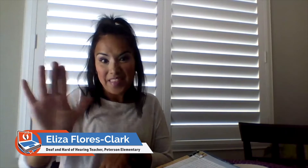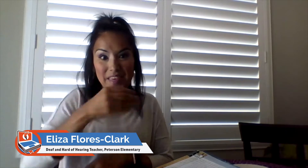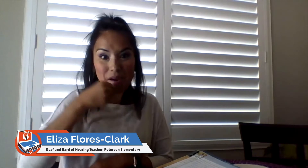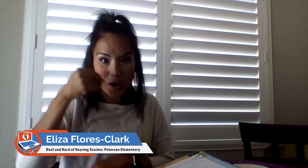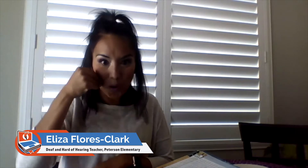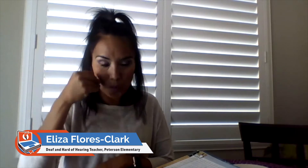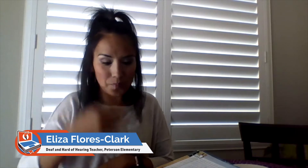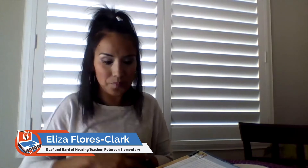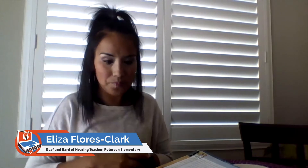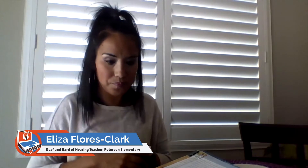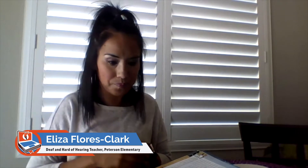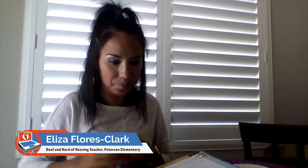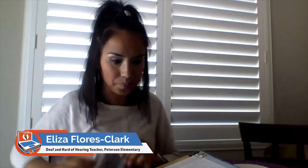their home.